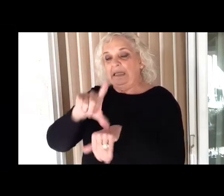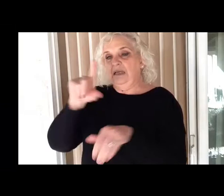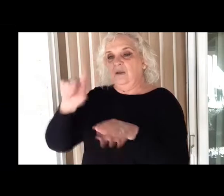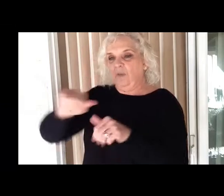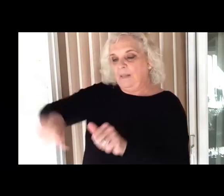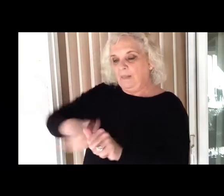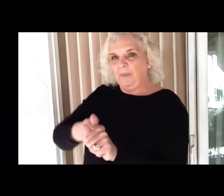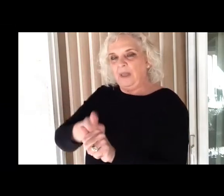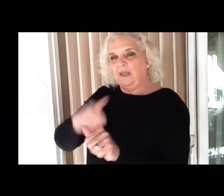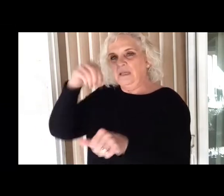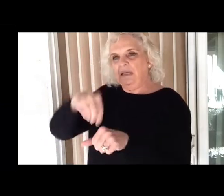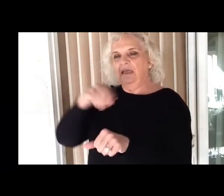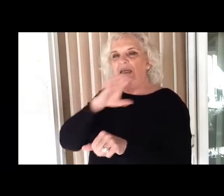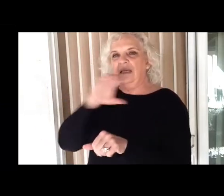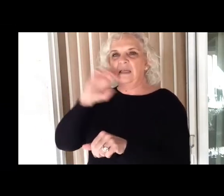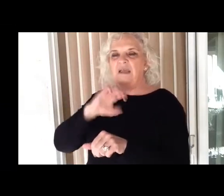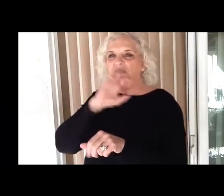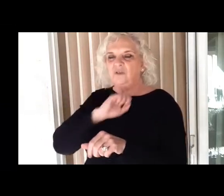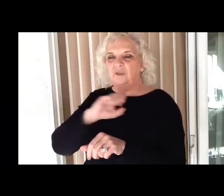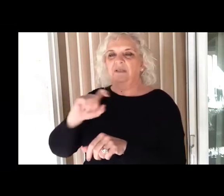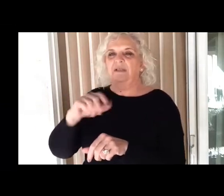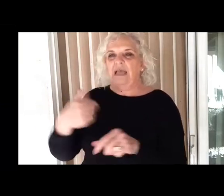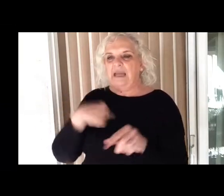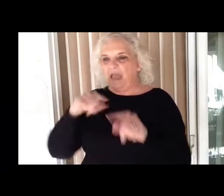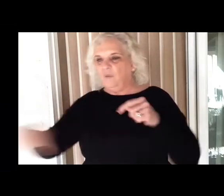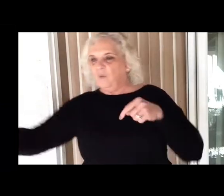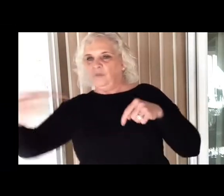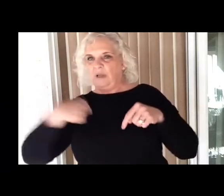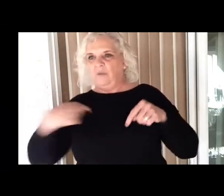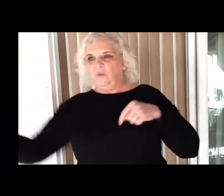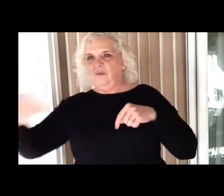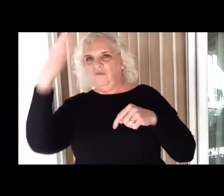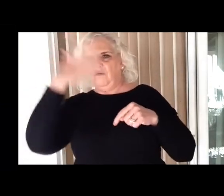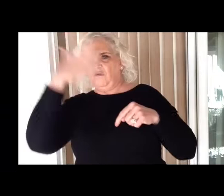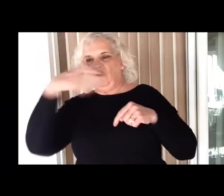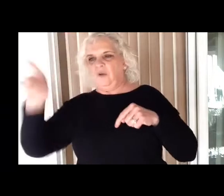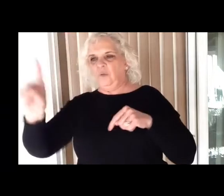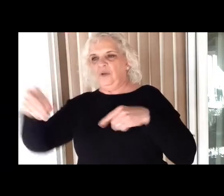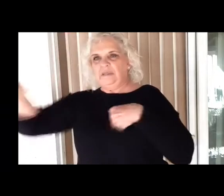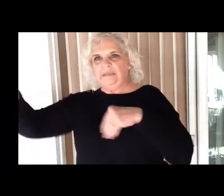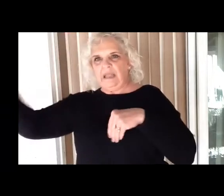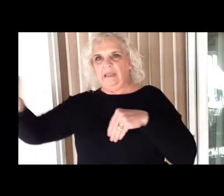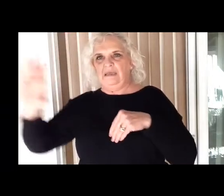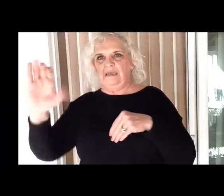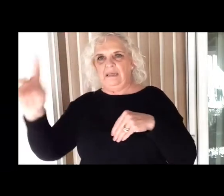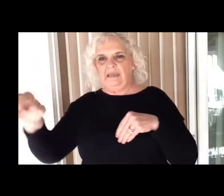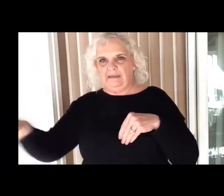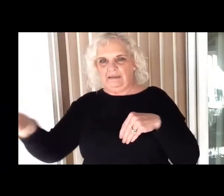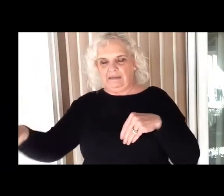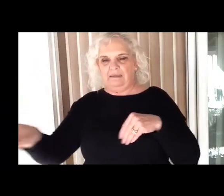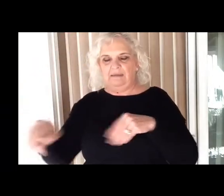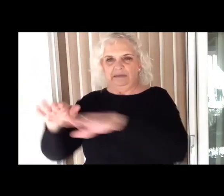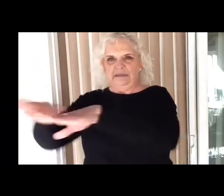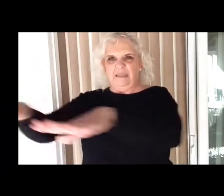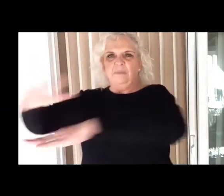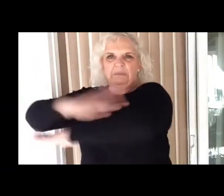cafeteria, and I went around the front where they were selling the cakes. And